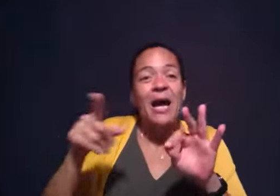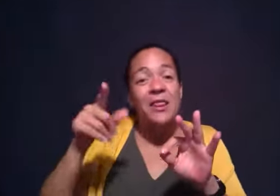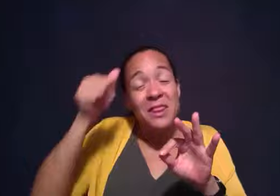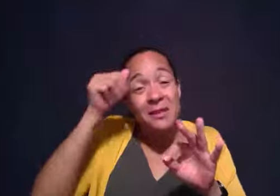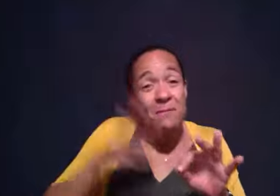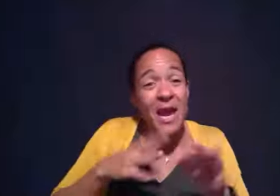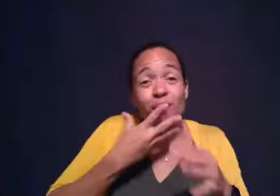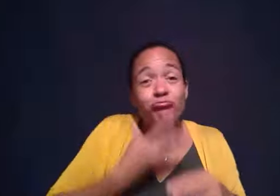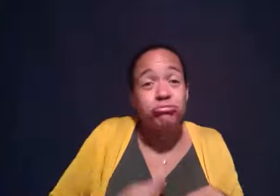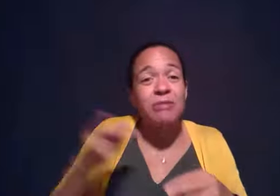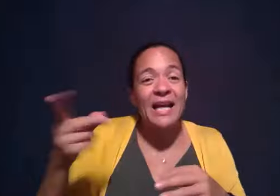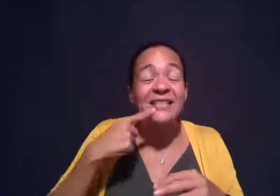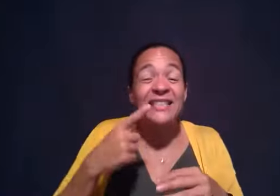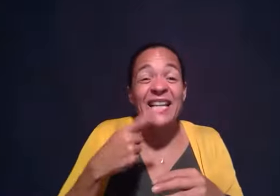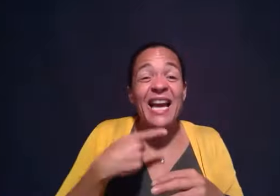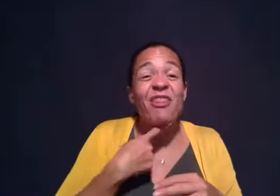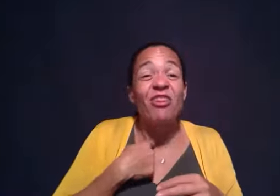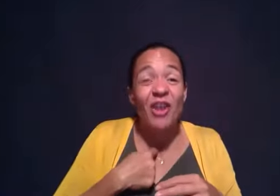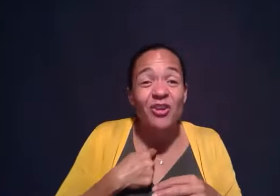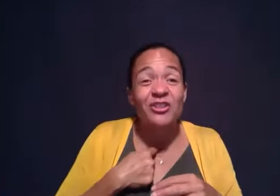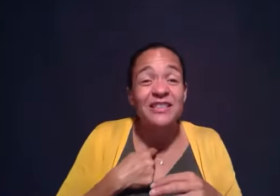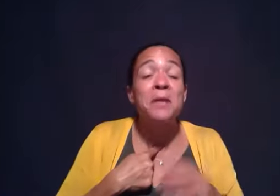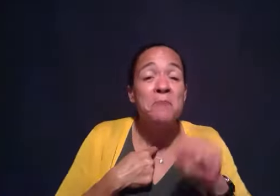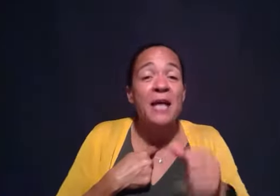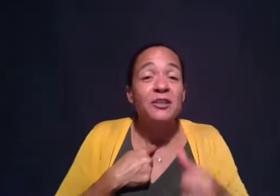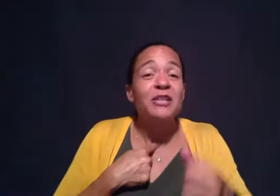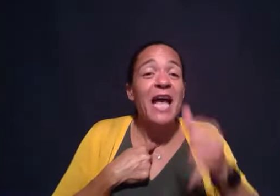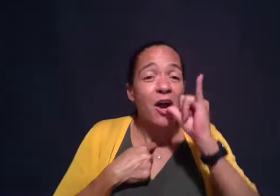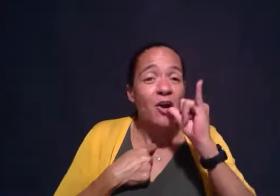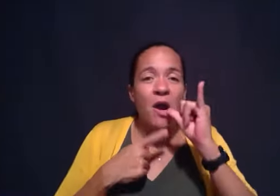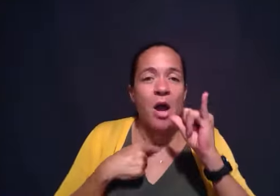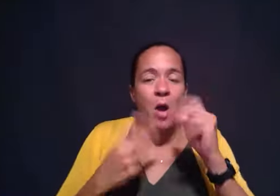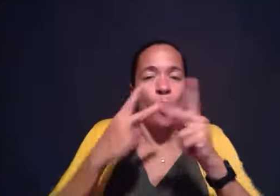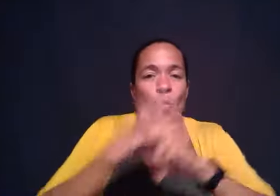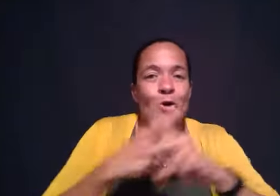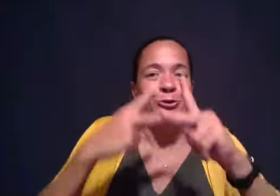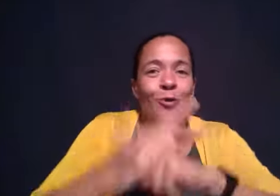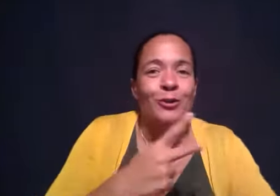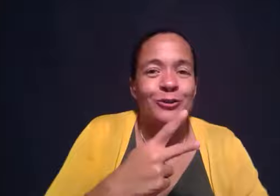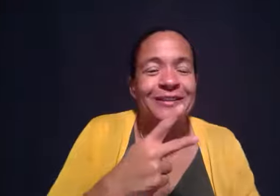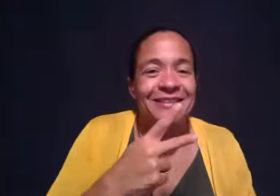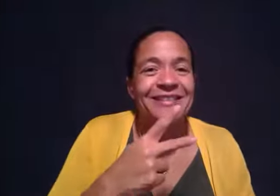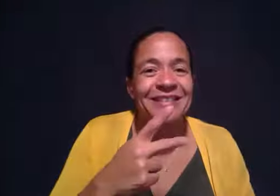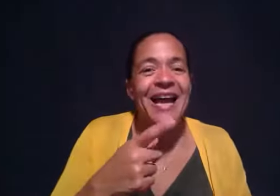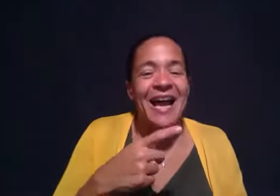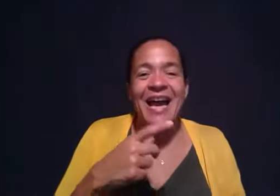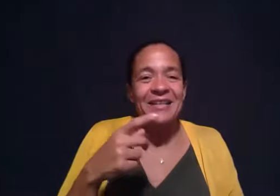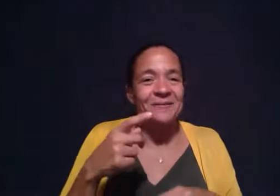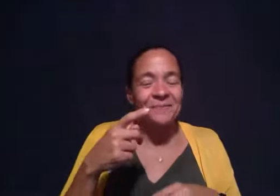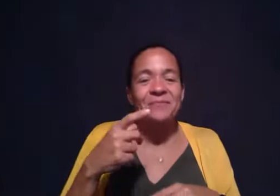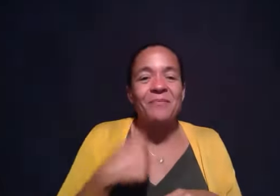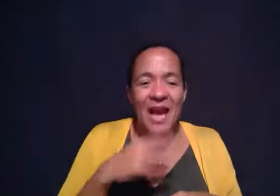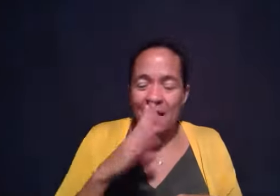quenched with alcohol for an alcoholic. I will always drink like a car with no brakes. I'll drink till I run out of something or till I run